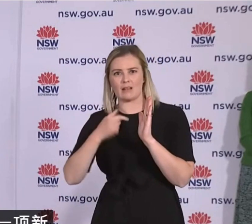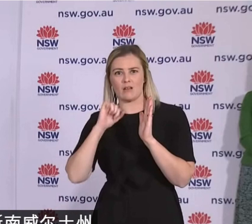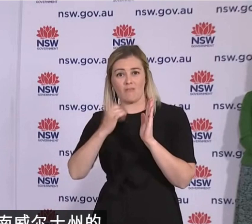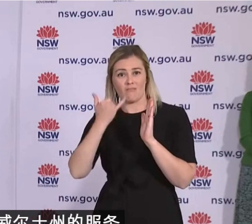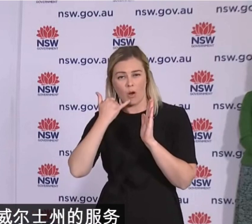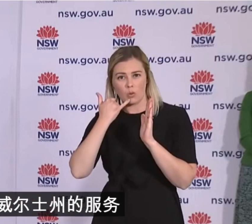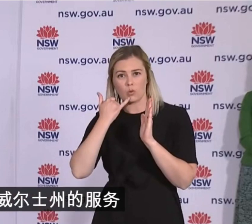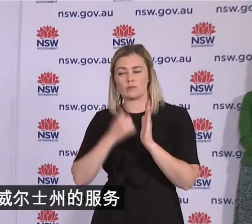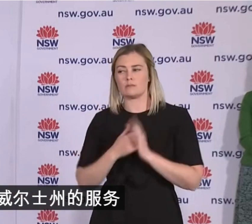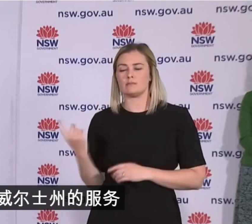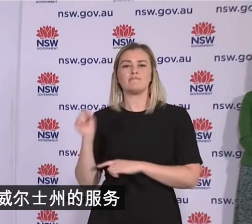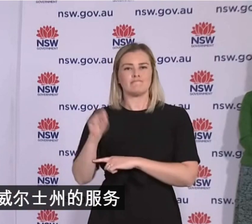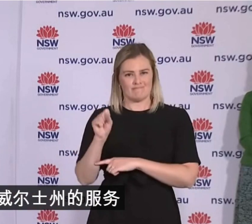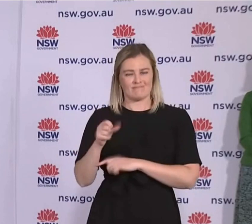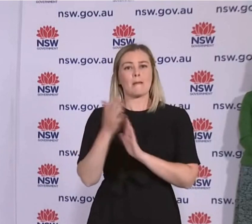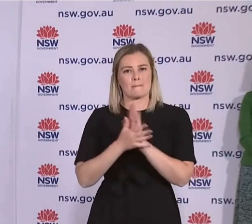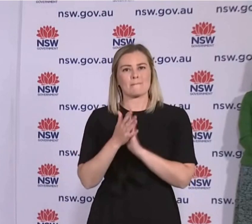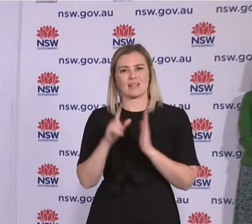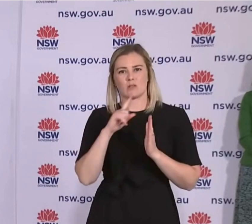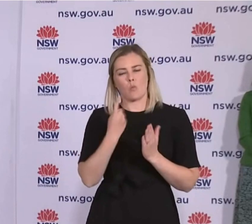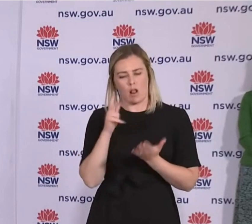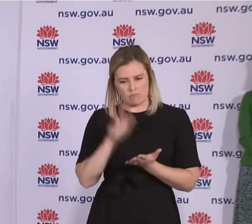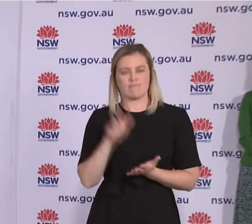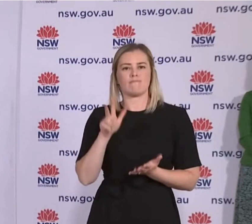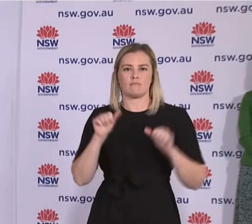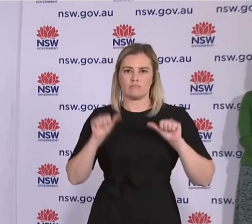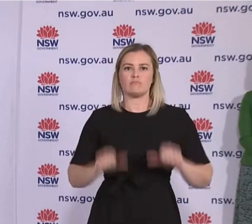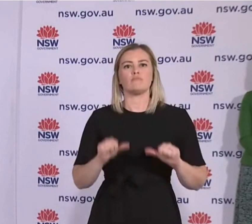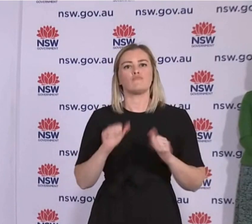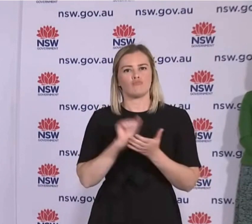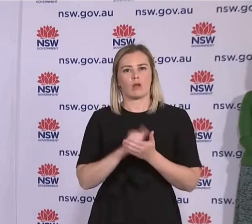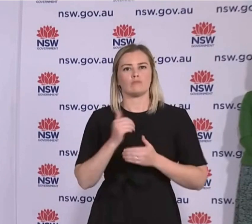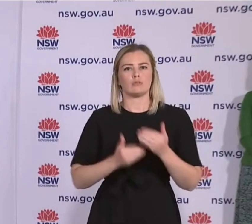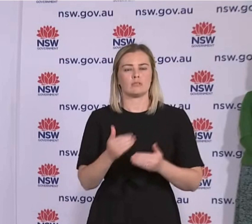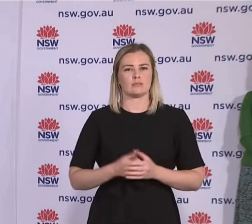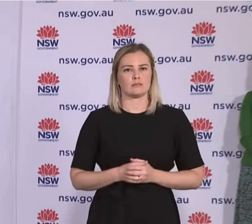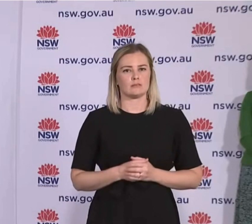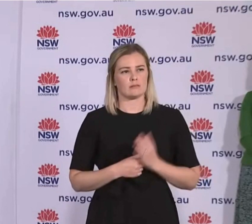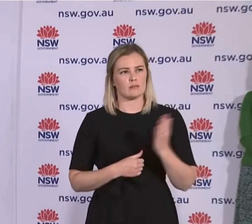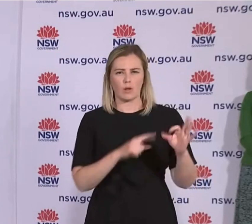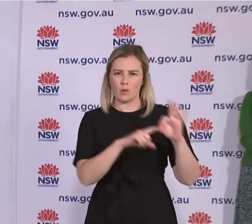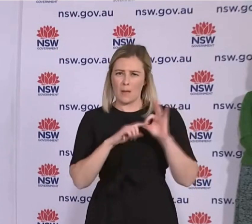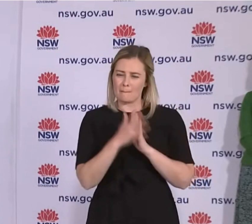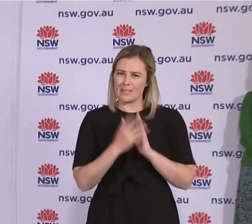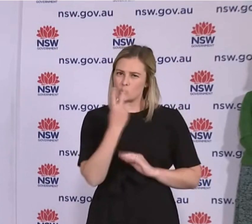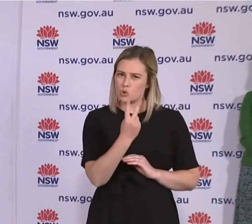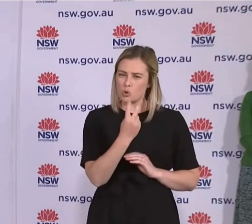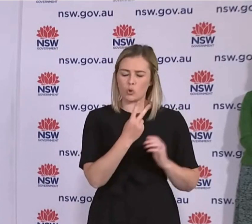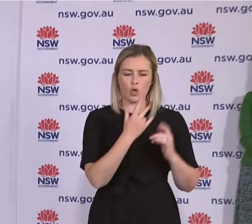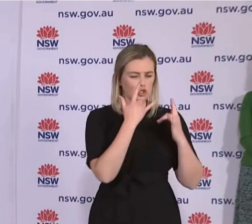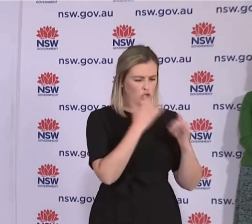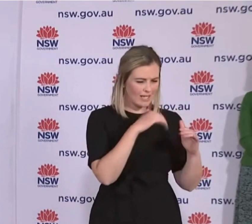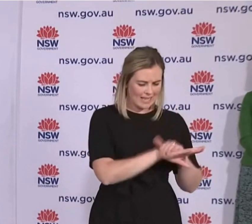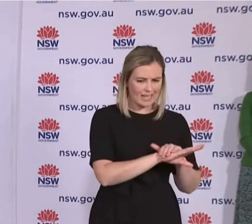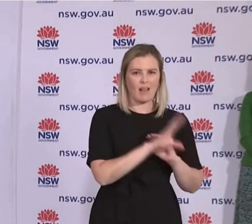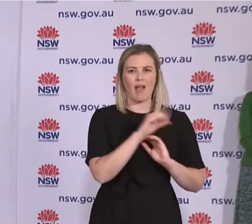is a Service New South Wales product as opposed to a fraud. Two process. So two QR codes. Two QR codes. No, One for checking, one for the...